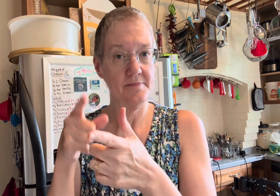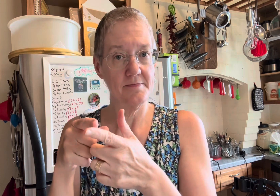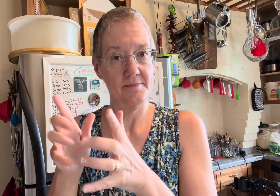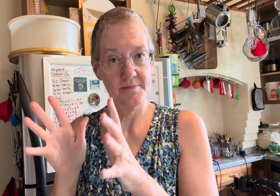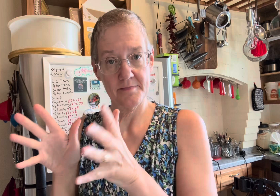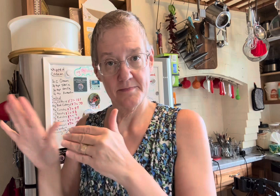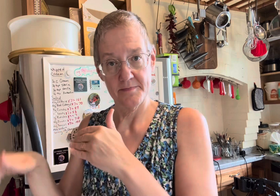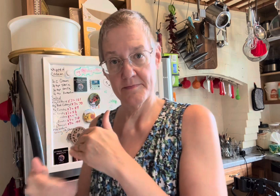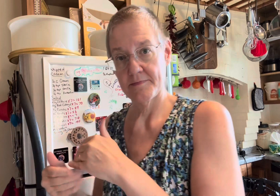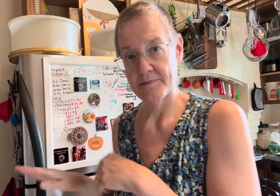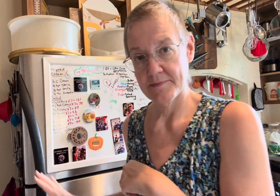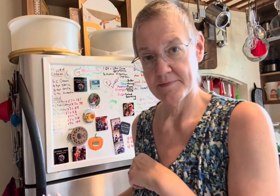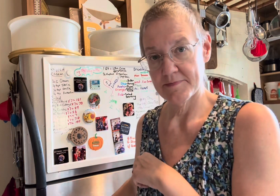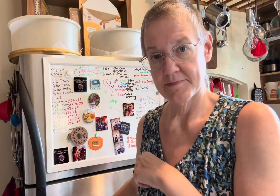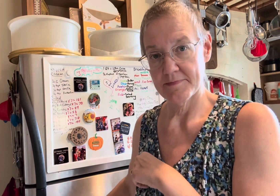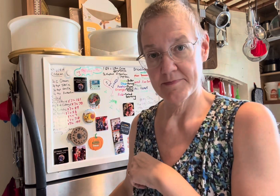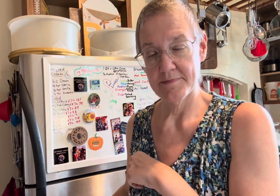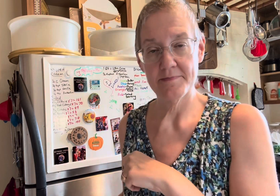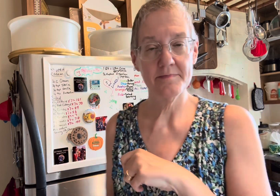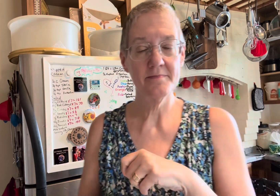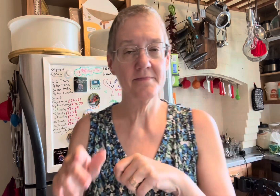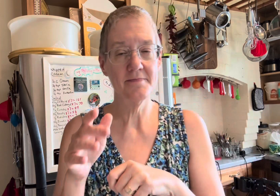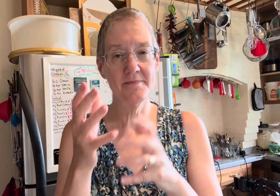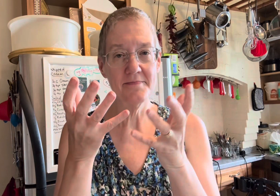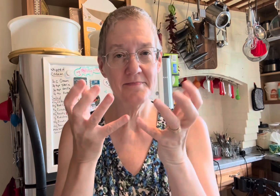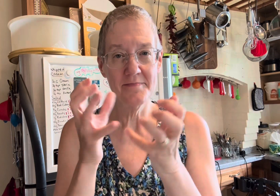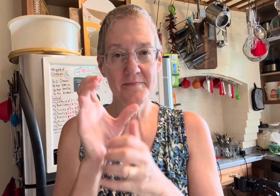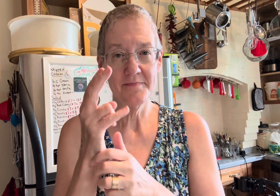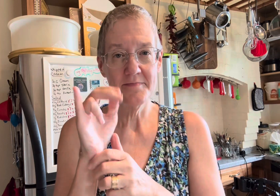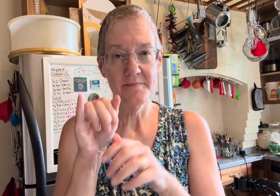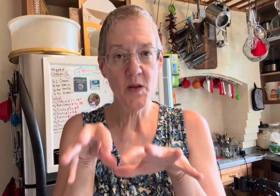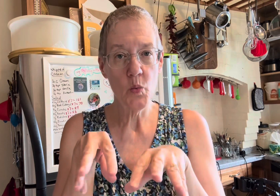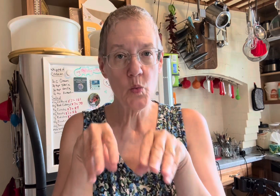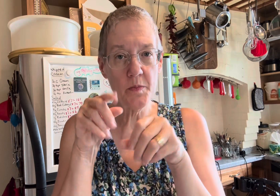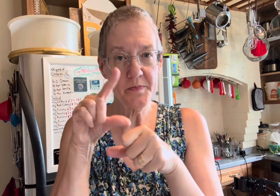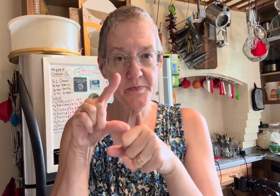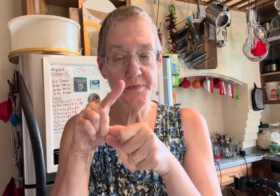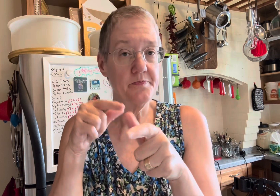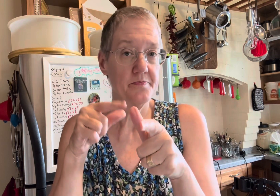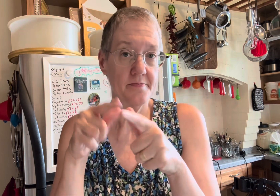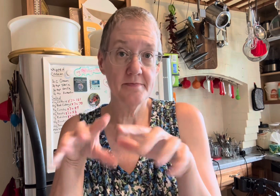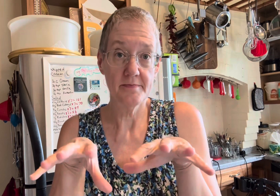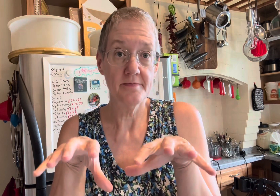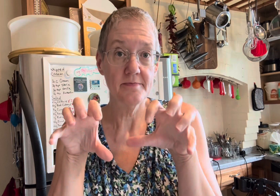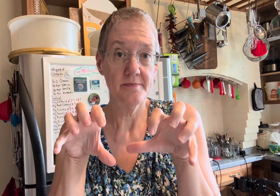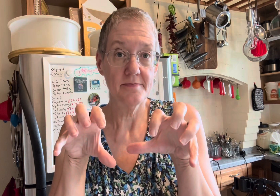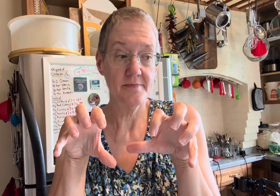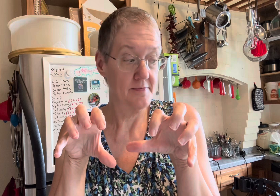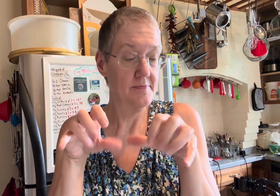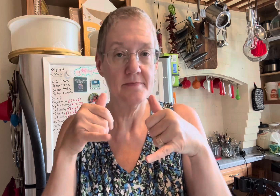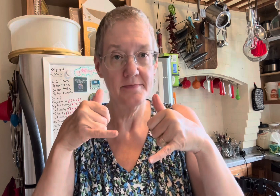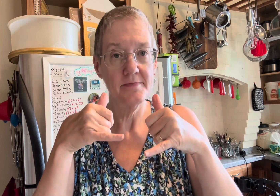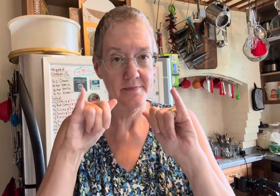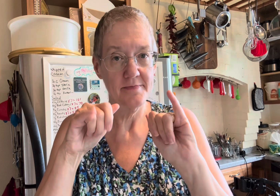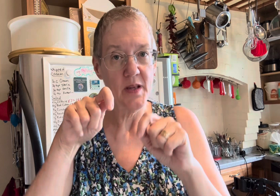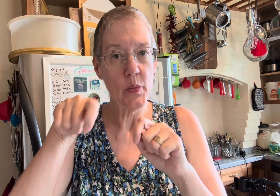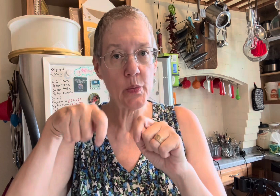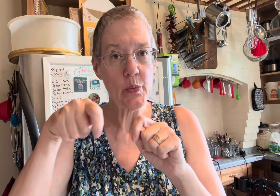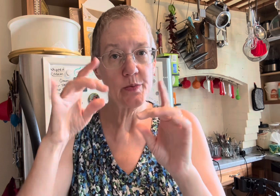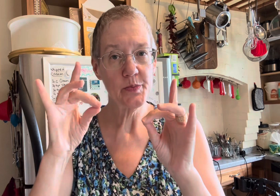chopped strawberries, and then I left them all overnight in the fridge for the chia seeds to soak up the liquid, and then I froze them.